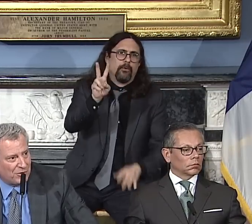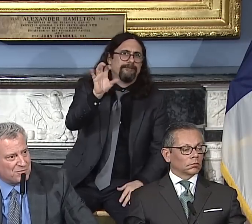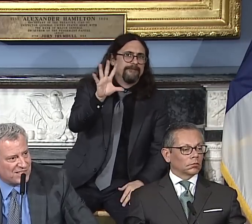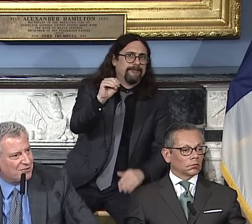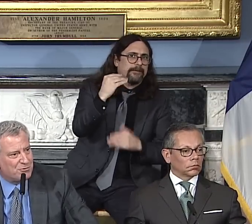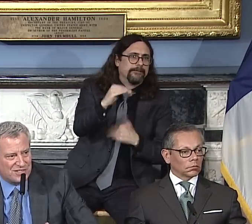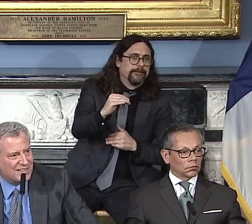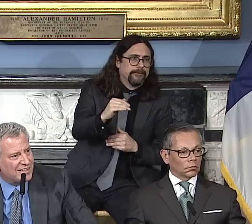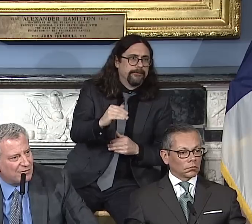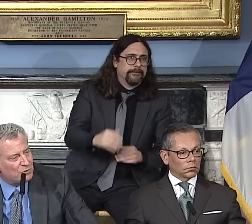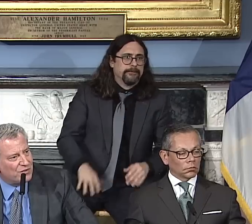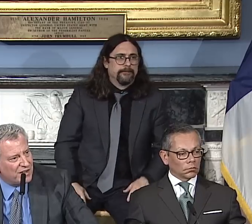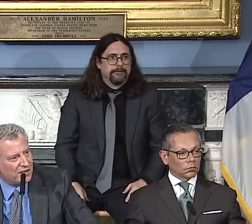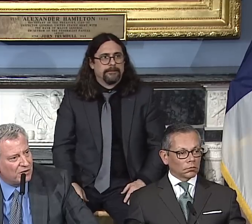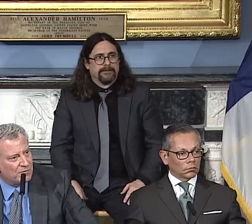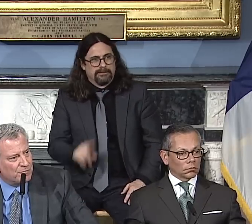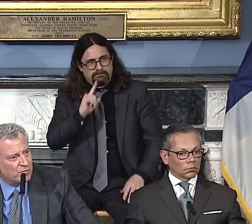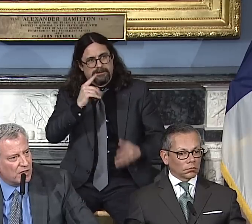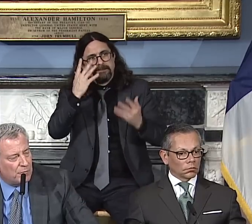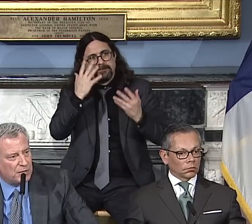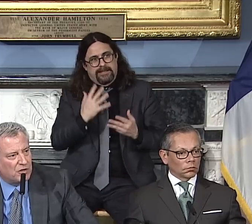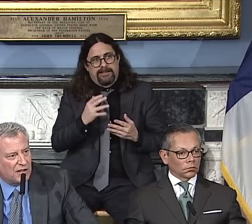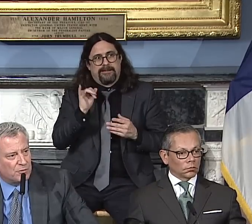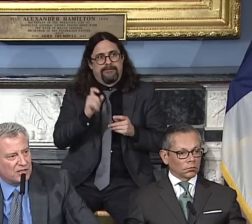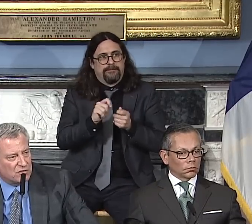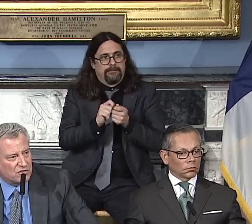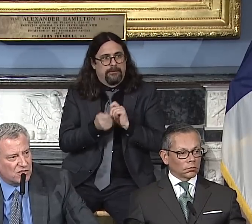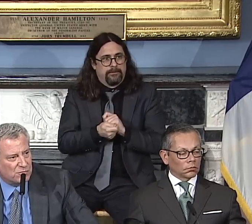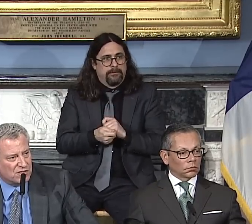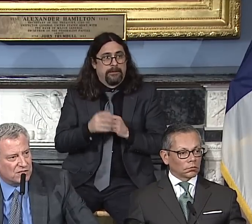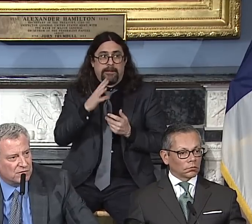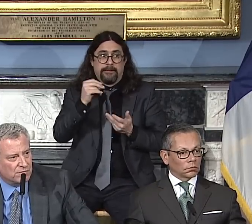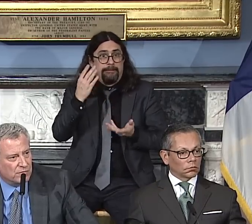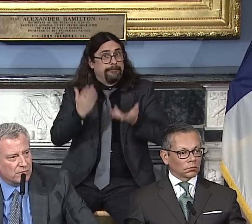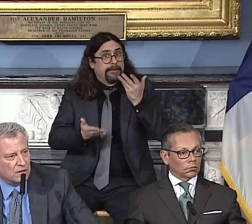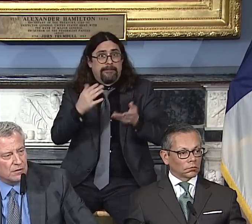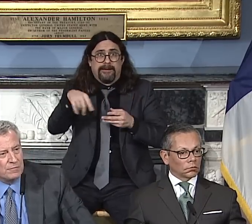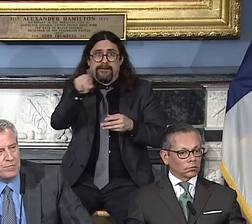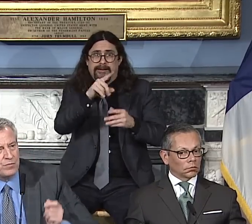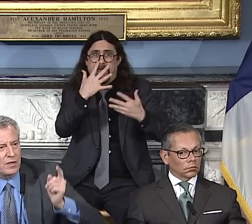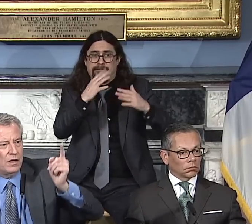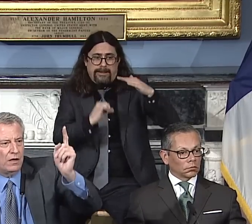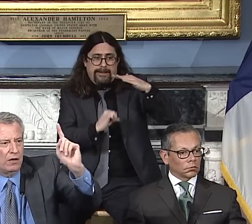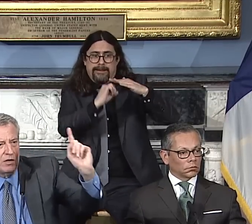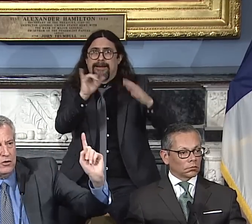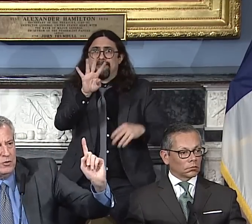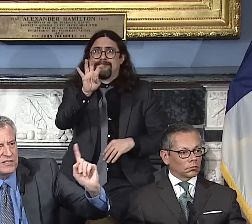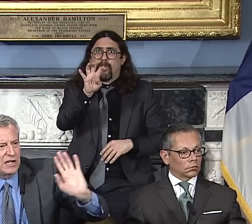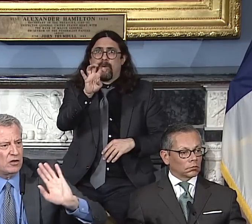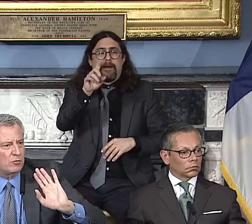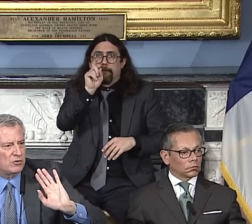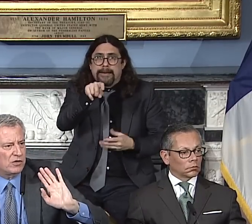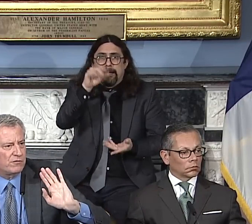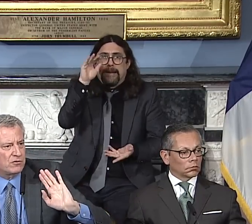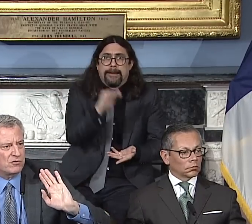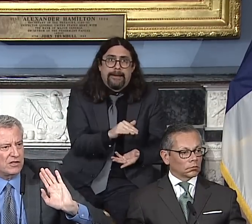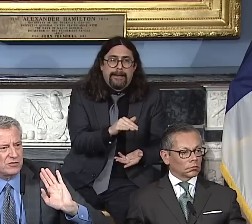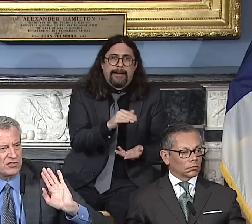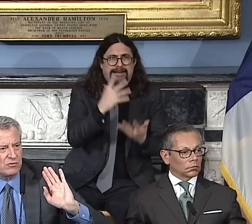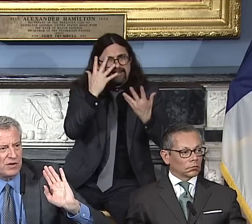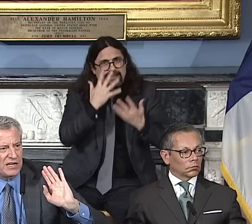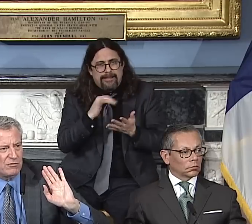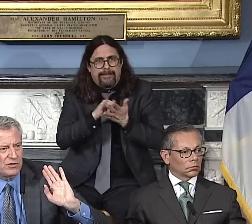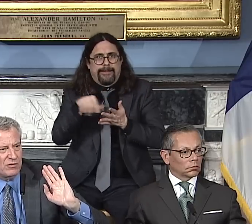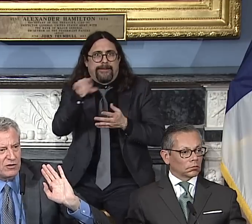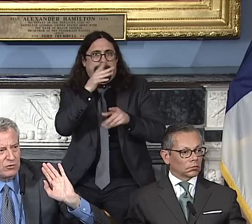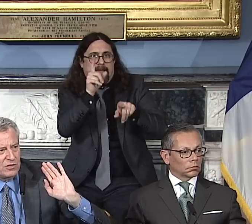the couple themselves, protecting everyone there, and people are going to have to make those adjustments. Okay, who has not gone? We're doing the first round, so